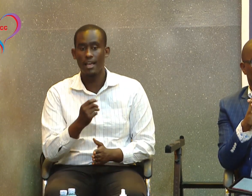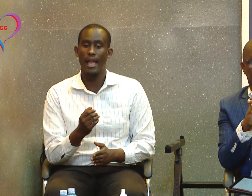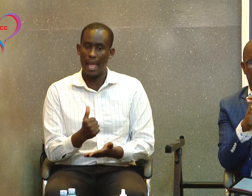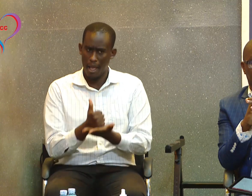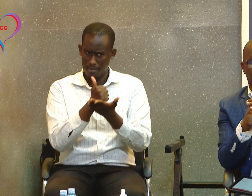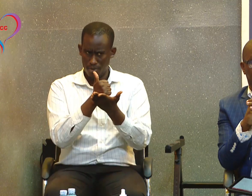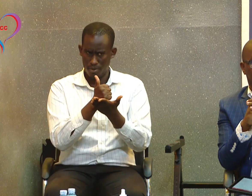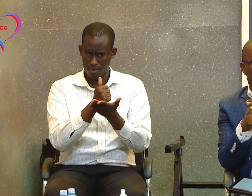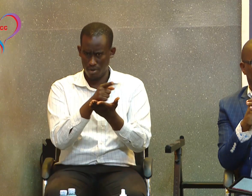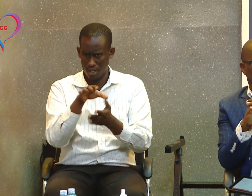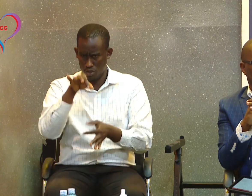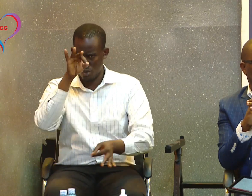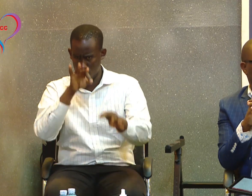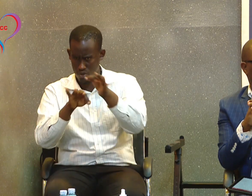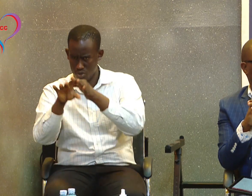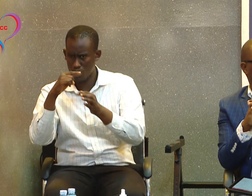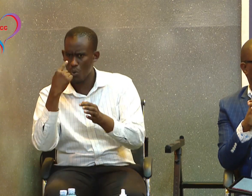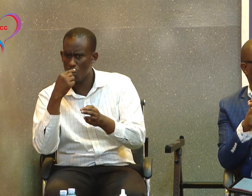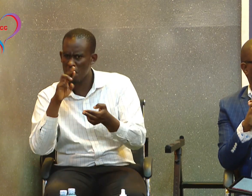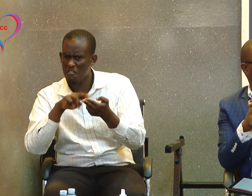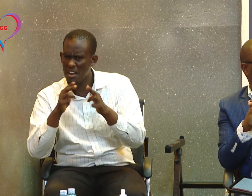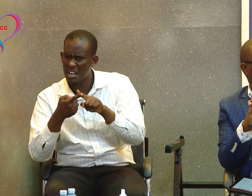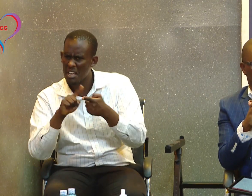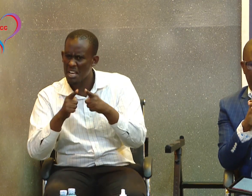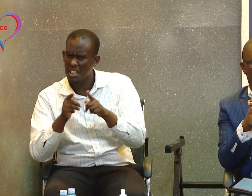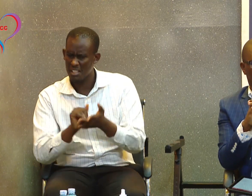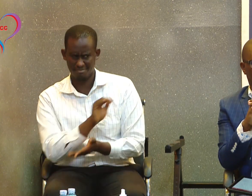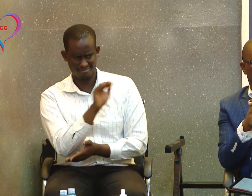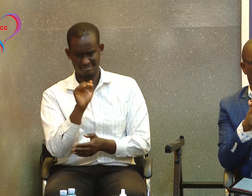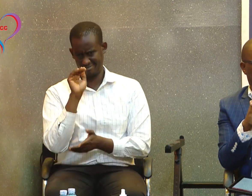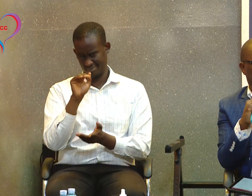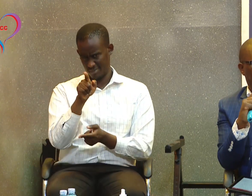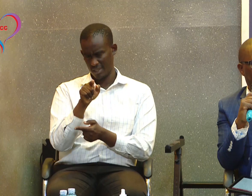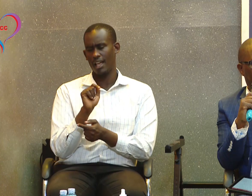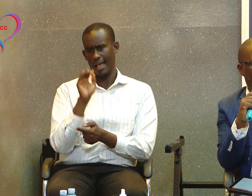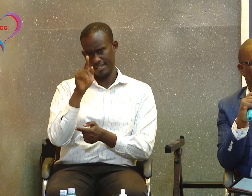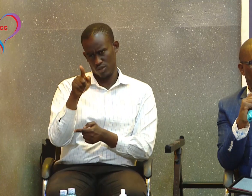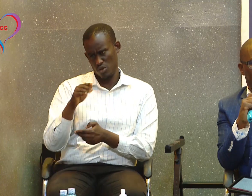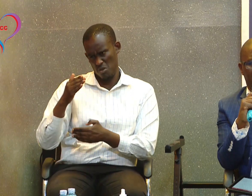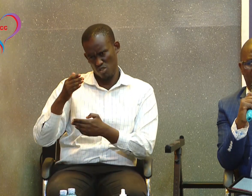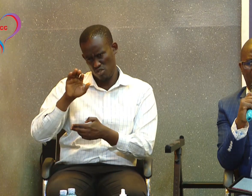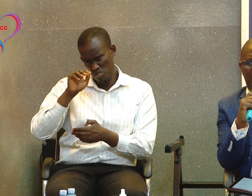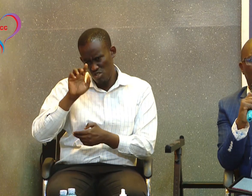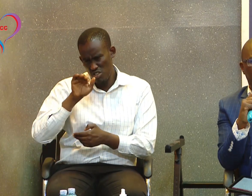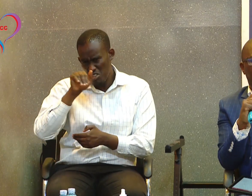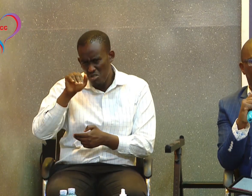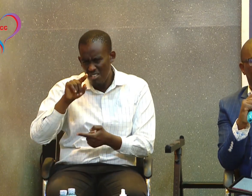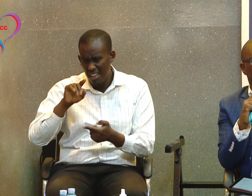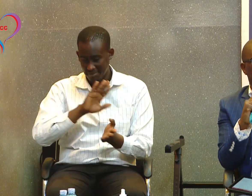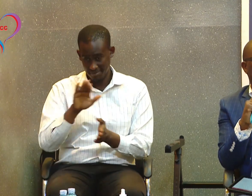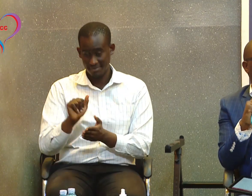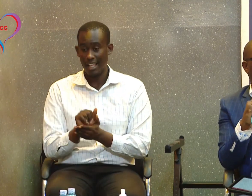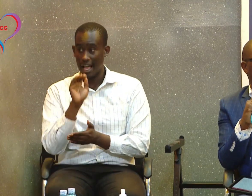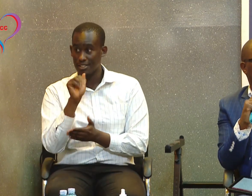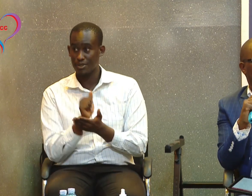nnyo ani afuuka mukwano gwo. Why do you have, why is that person your friend? Lwaki omuntu oyo ddala mukwano gwo singa nkubuuza? How do you choose